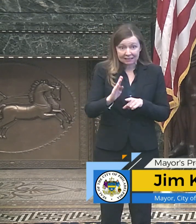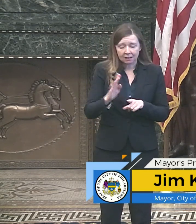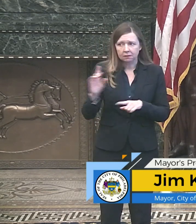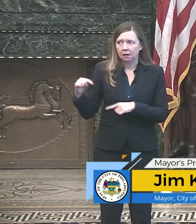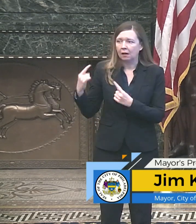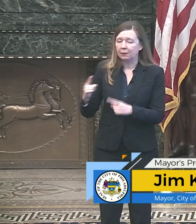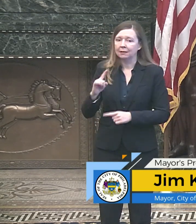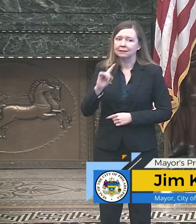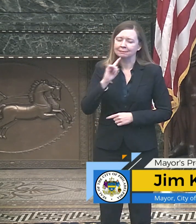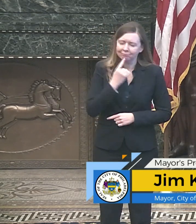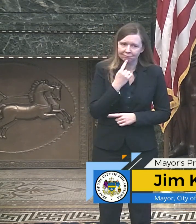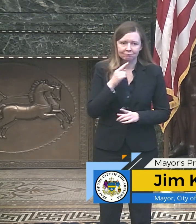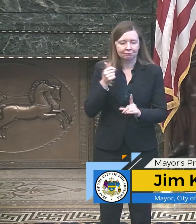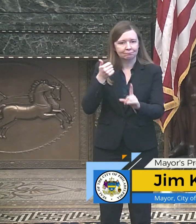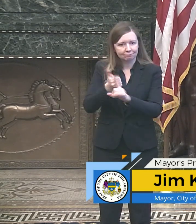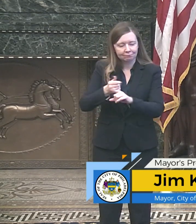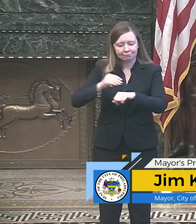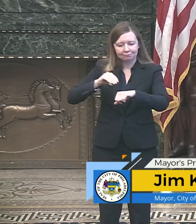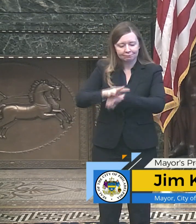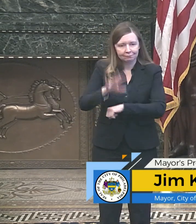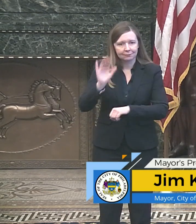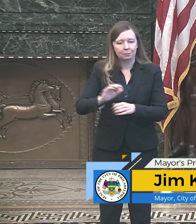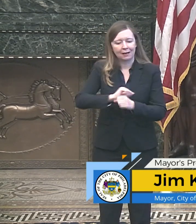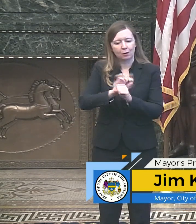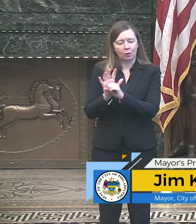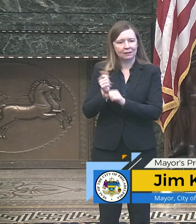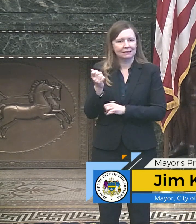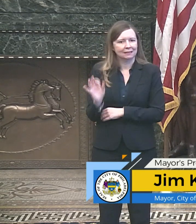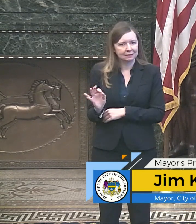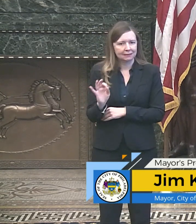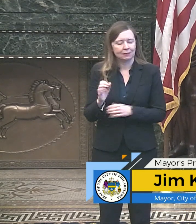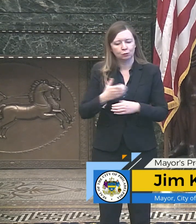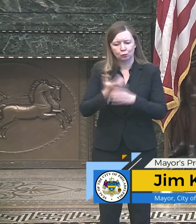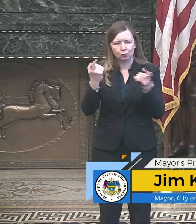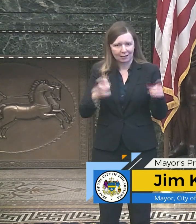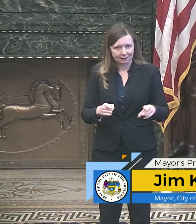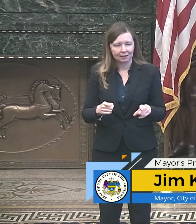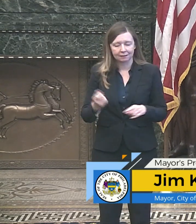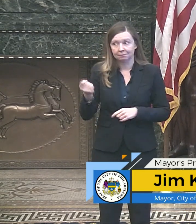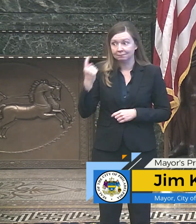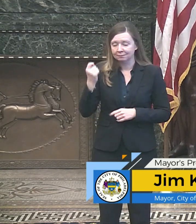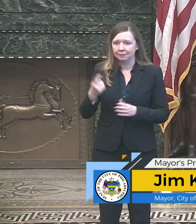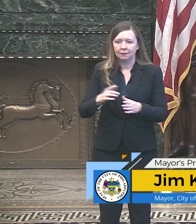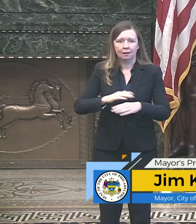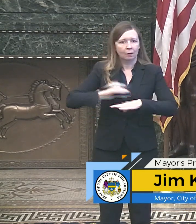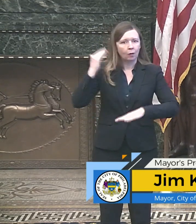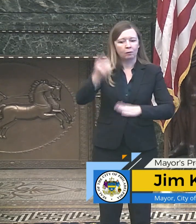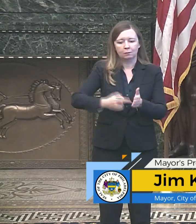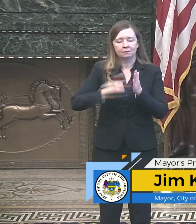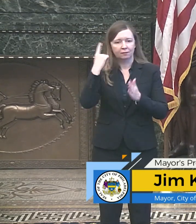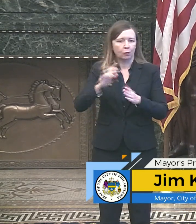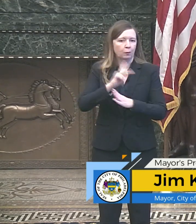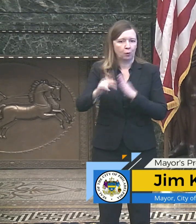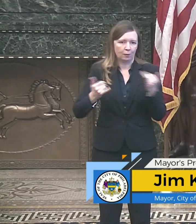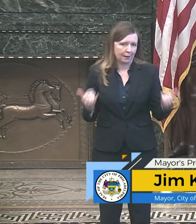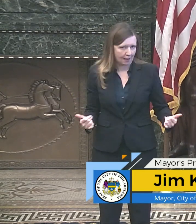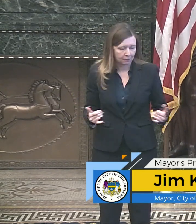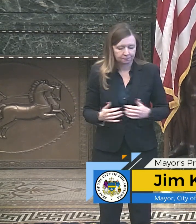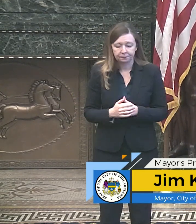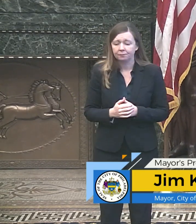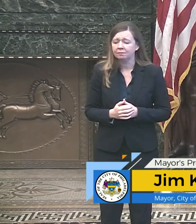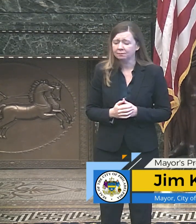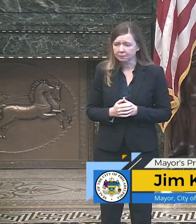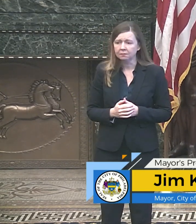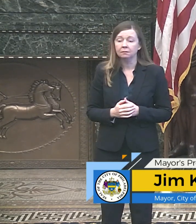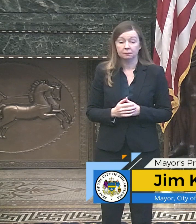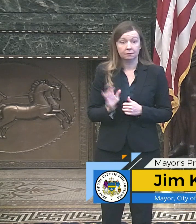been severely impacted by the COVID-19 crisis, and that is evidenced by the overwhelming demand for this program. We will make